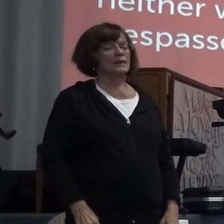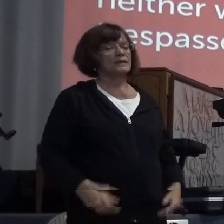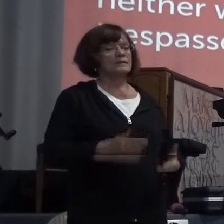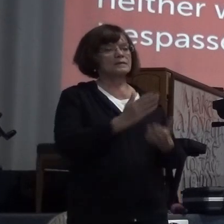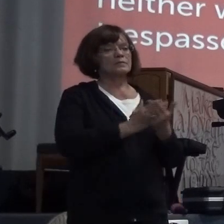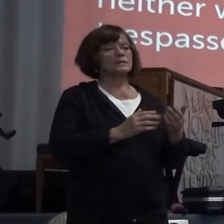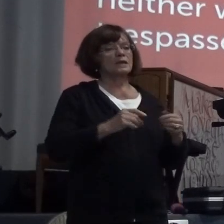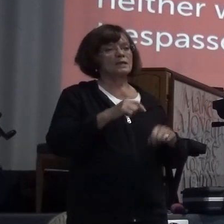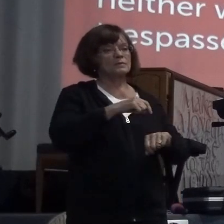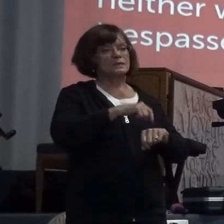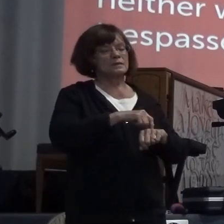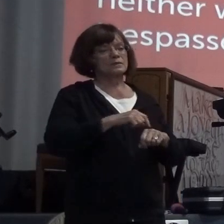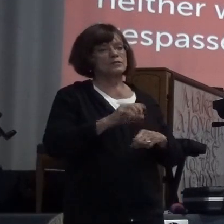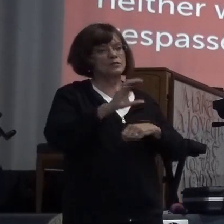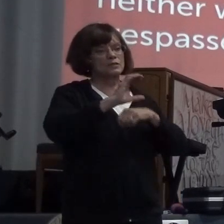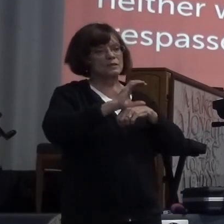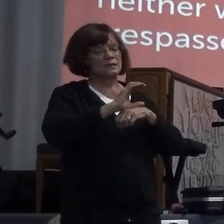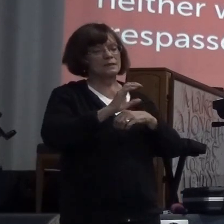wrong